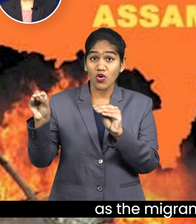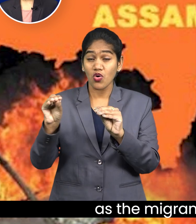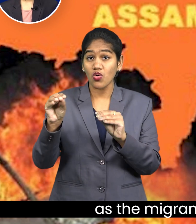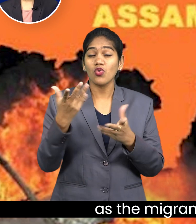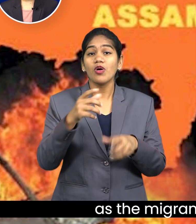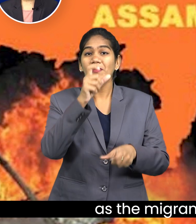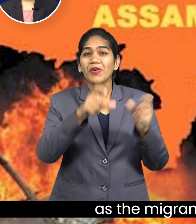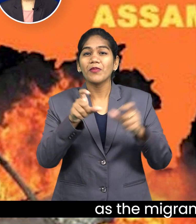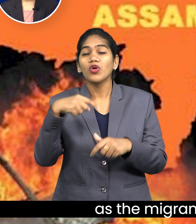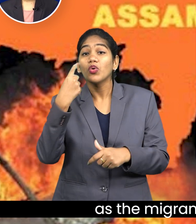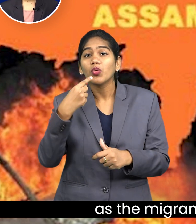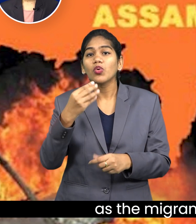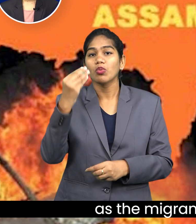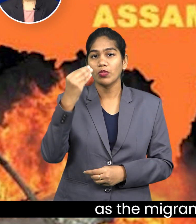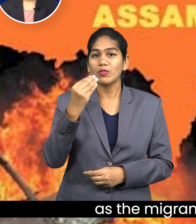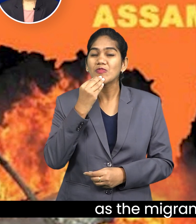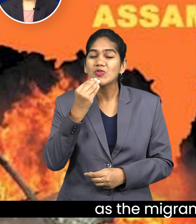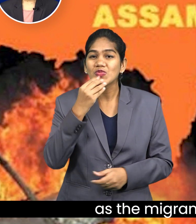Muslims.